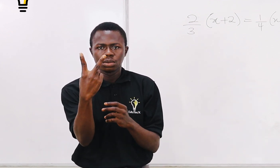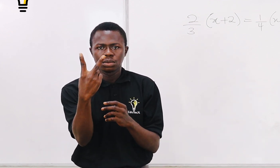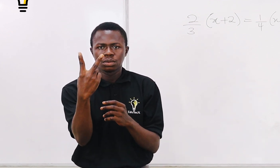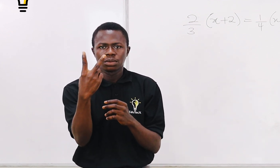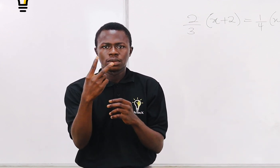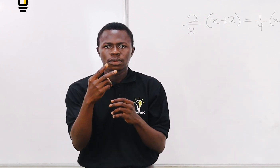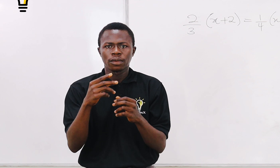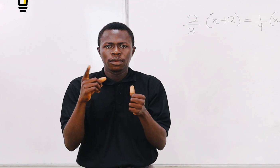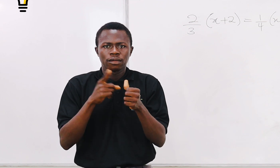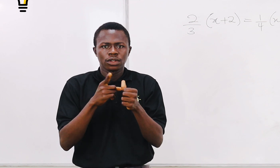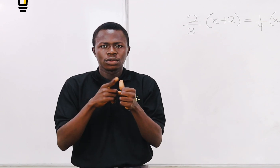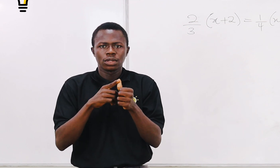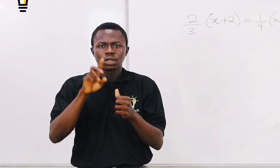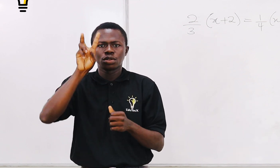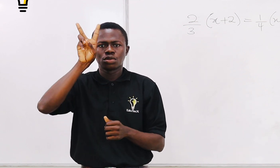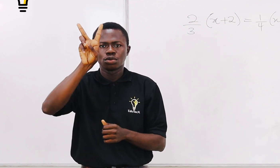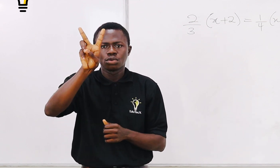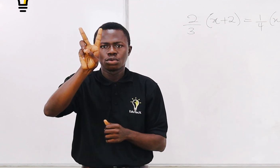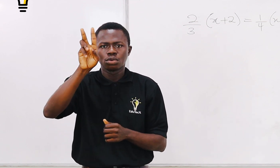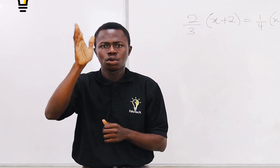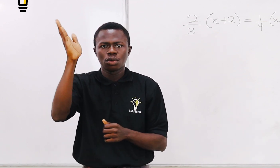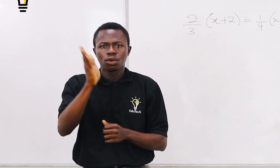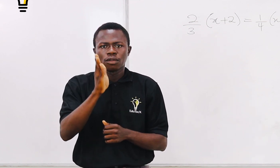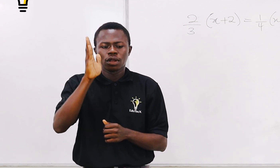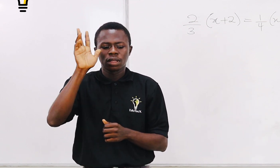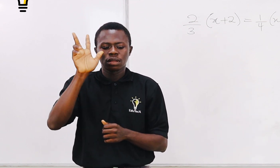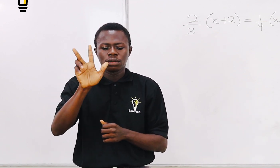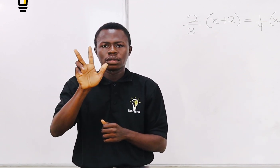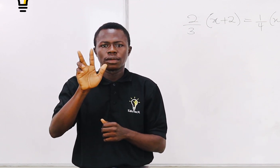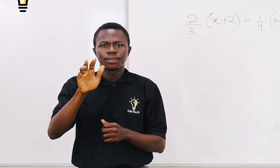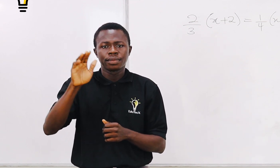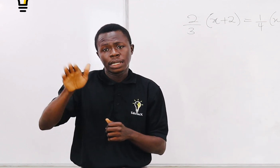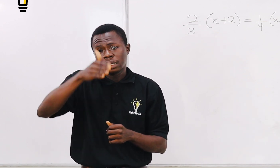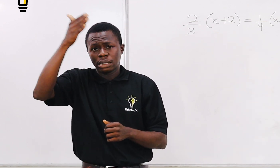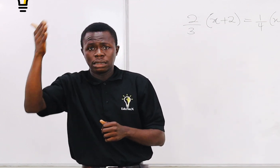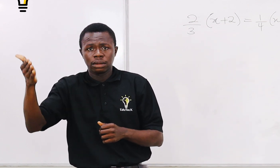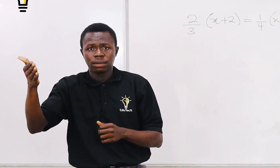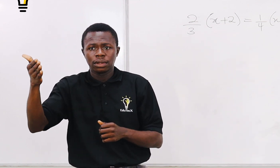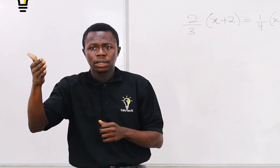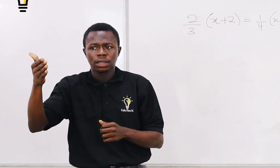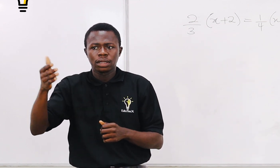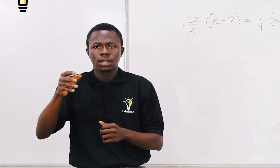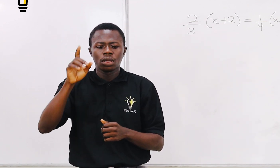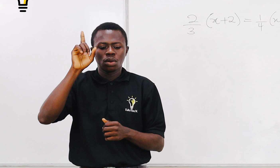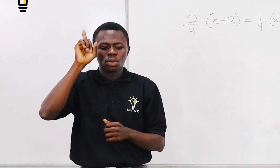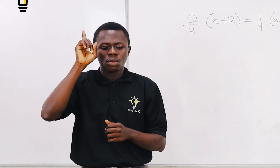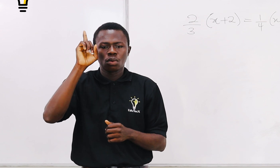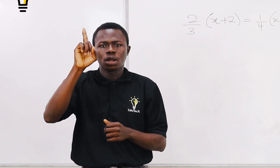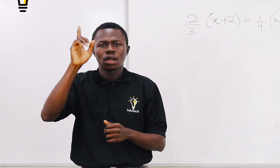So we have two fractions. The first one is 2 divided by 3, and then the other one is 1 divided